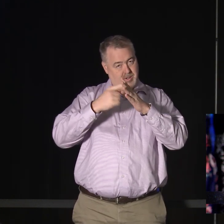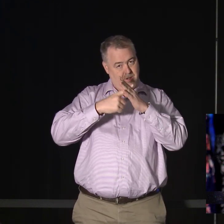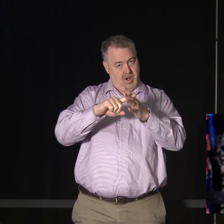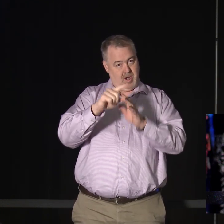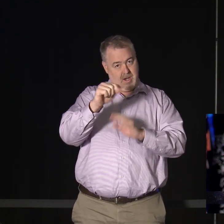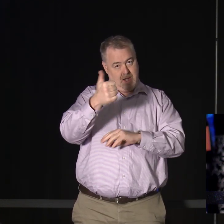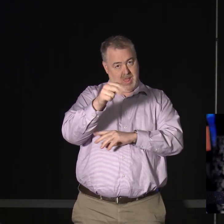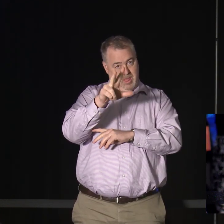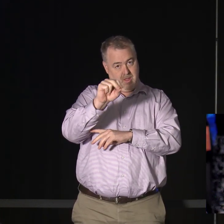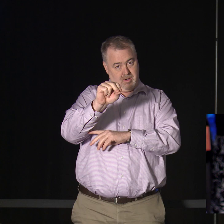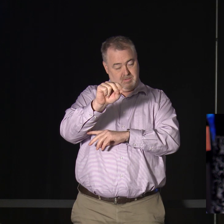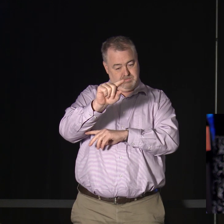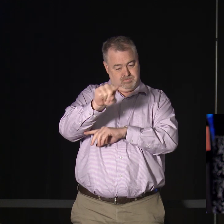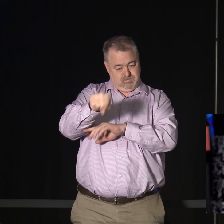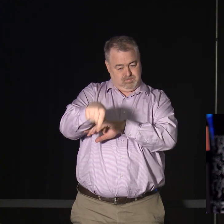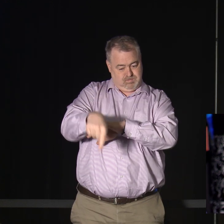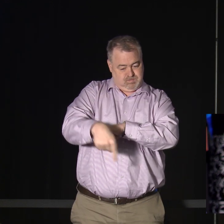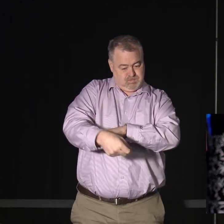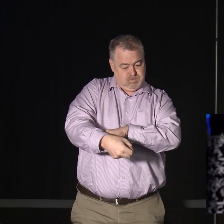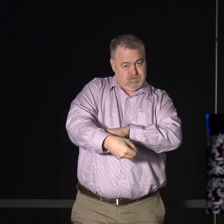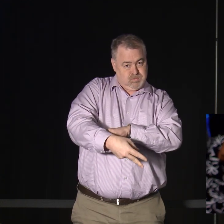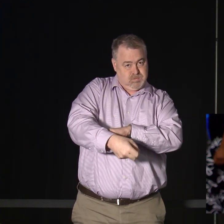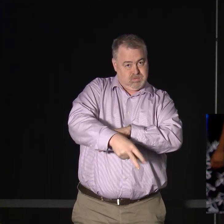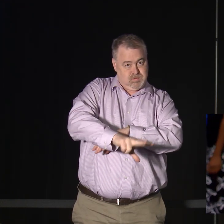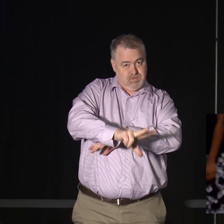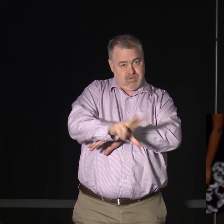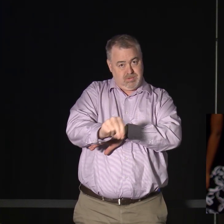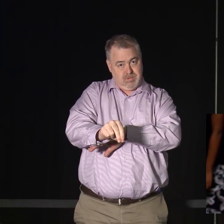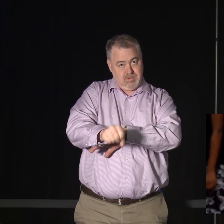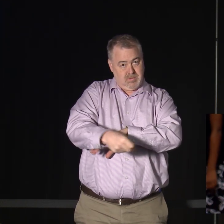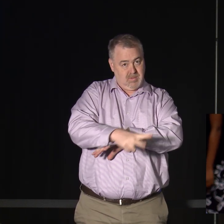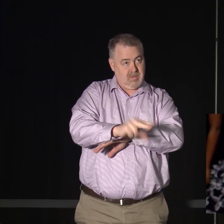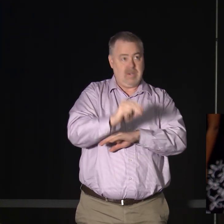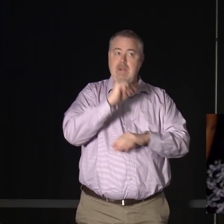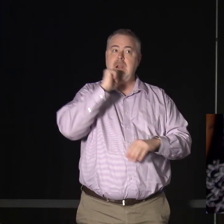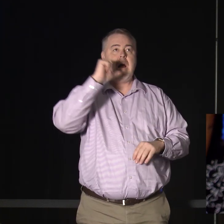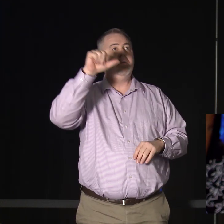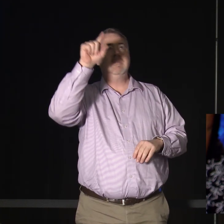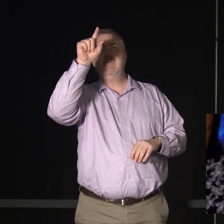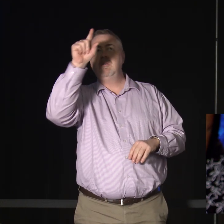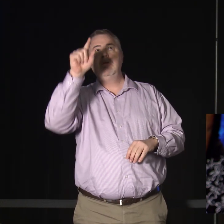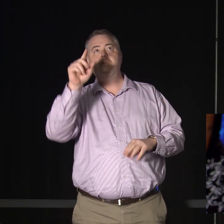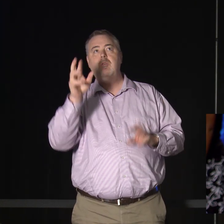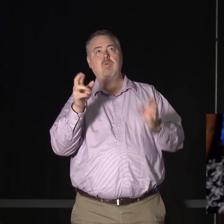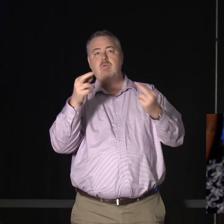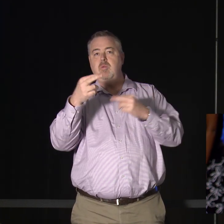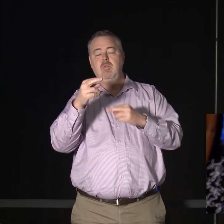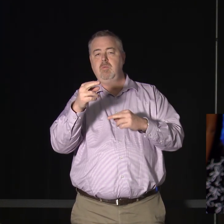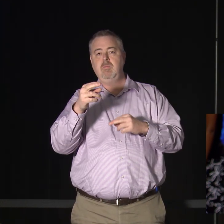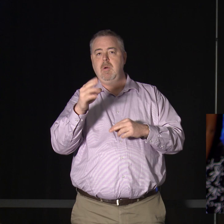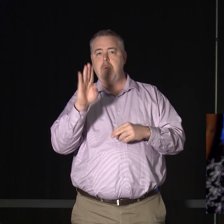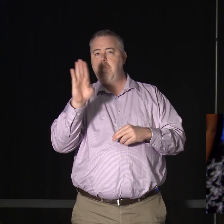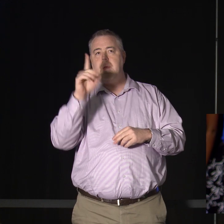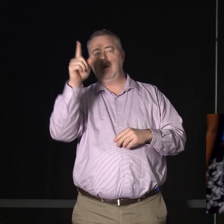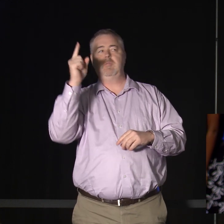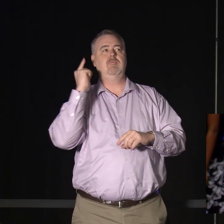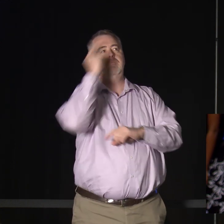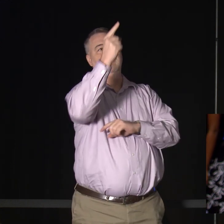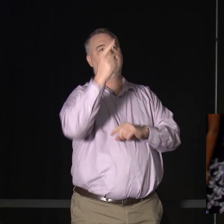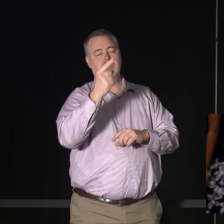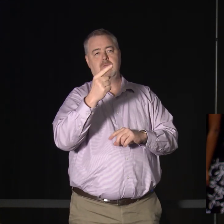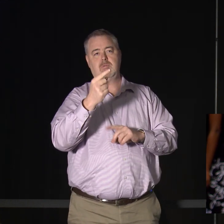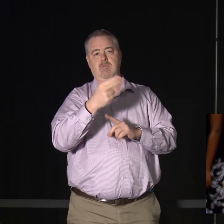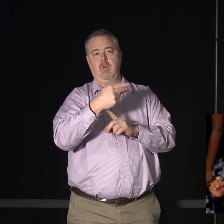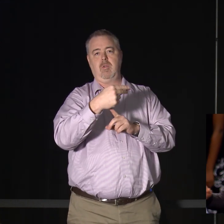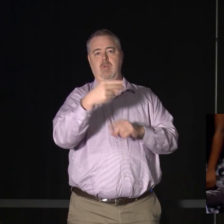to 12:30 in the morning. Not in our ballroom, but in the Marriott. Marriott second floor,